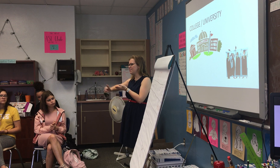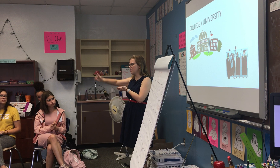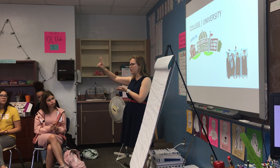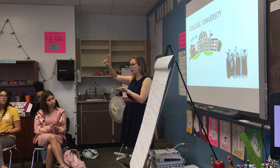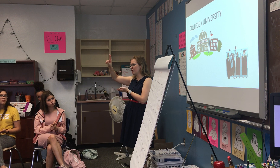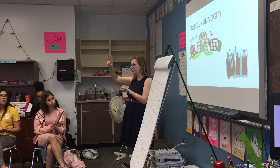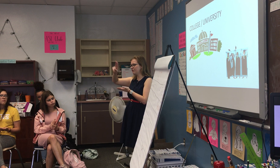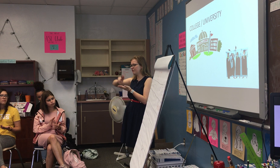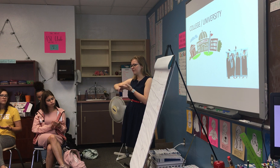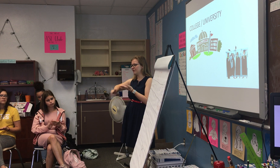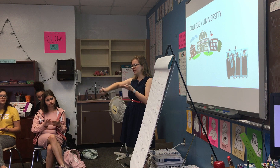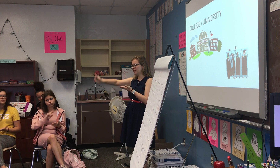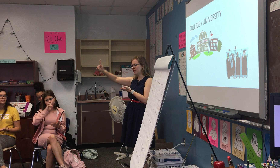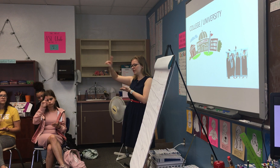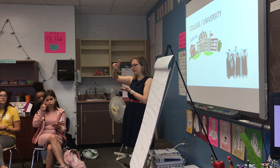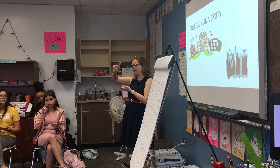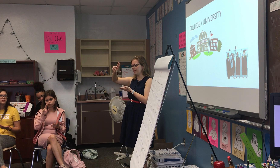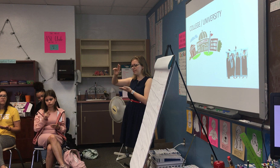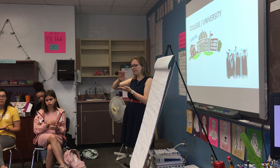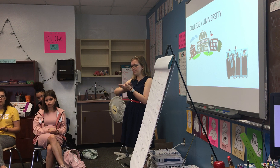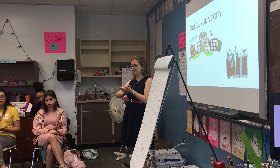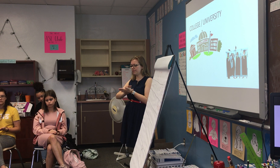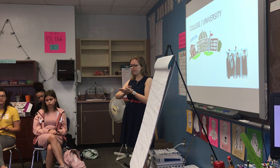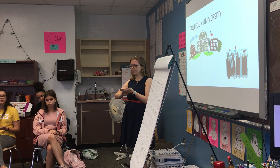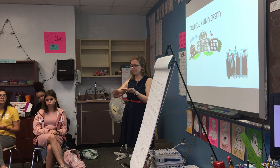thing with a U. Is it like make C like a backward C?